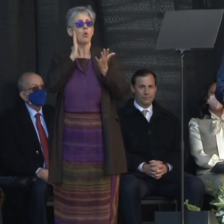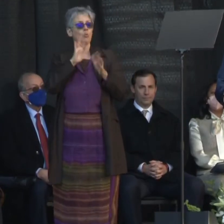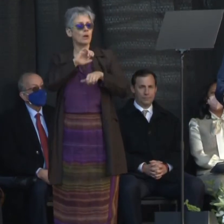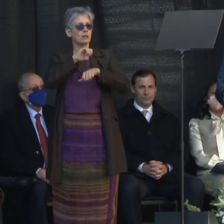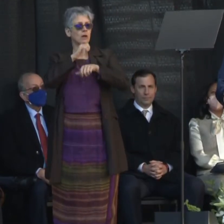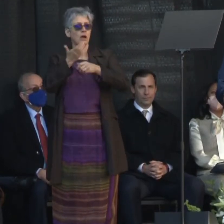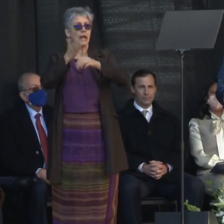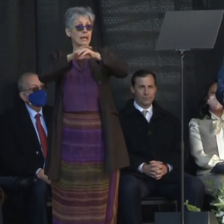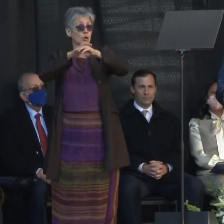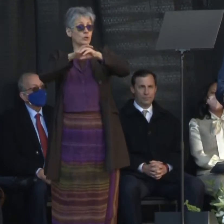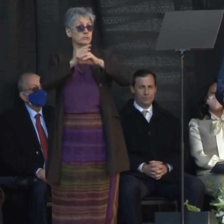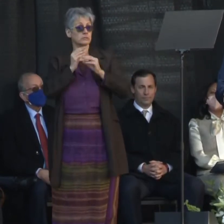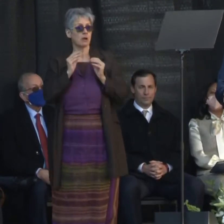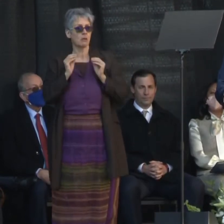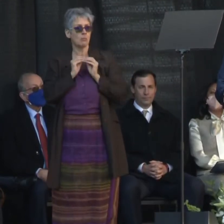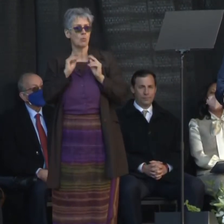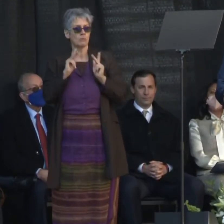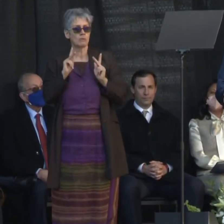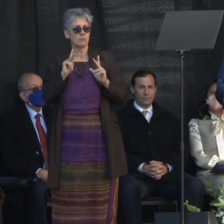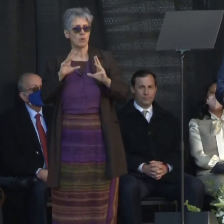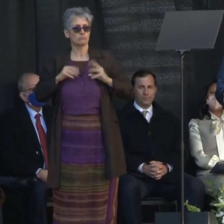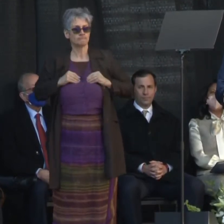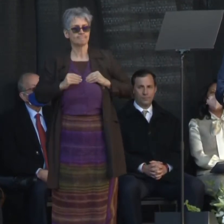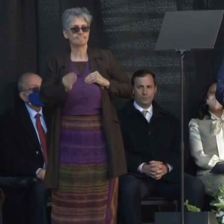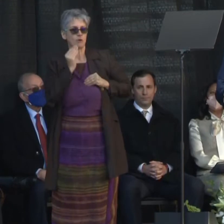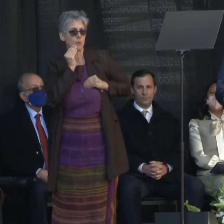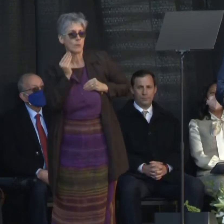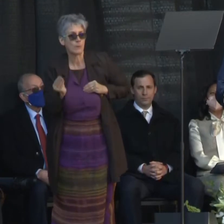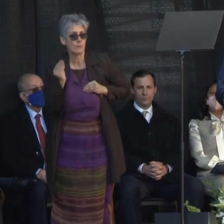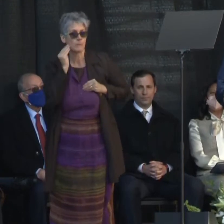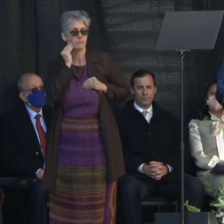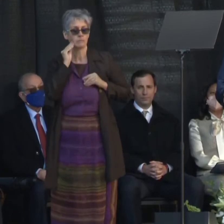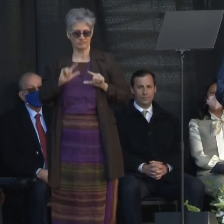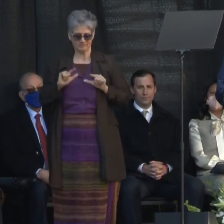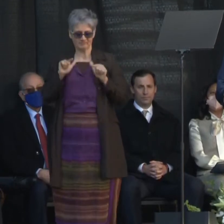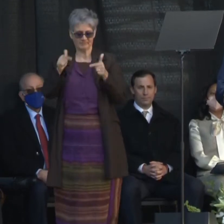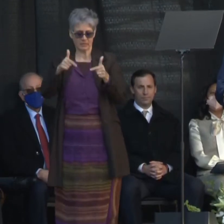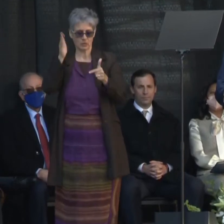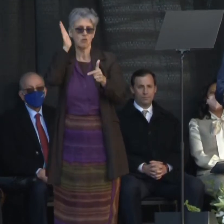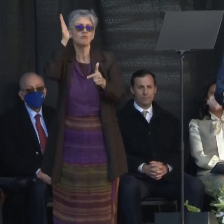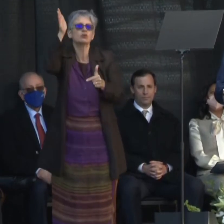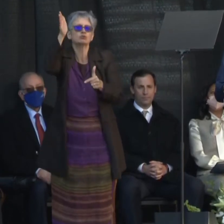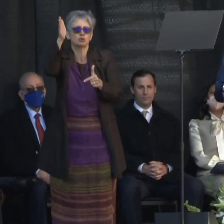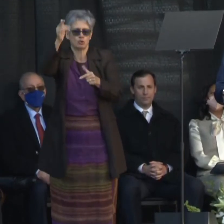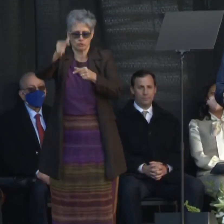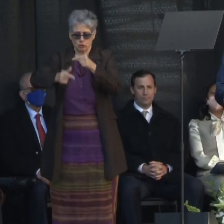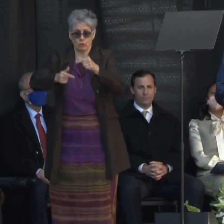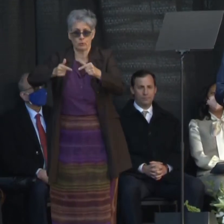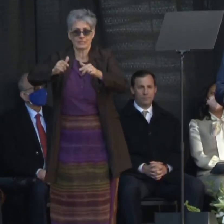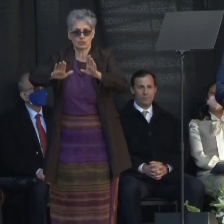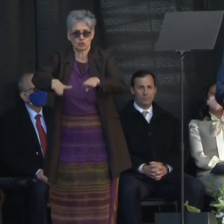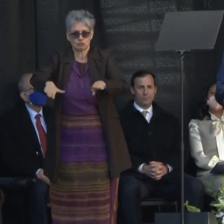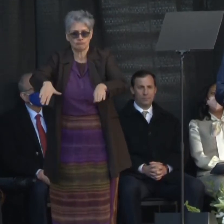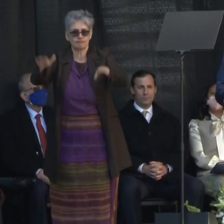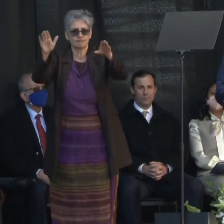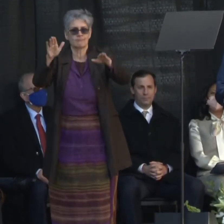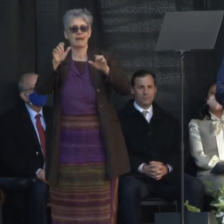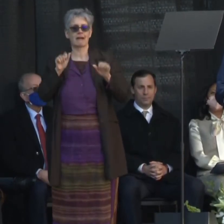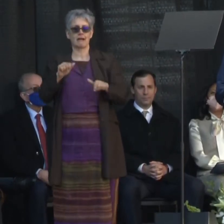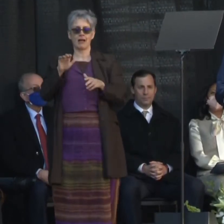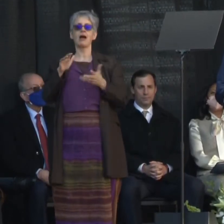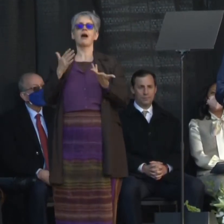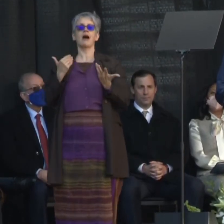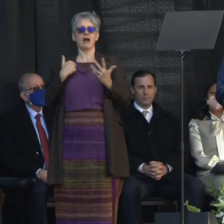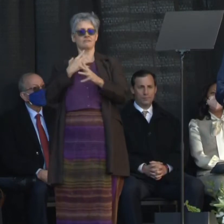wealth so that the future generations get a head start. We open up our arms to those in